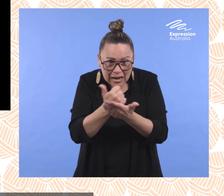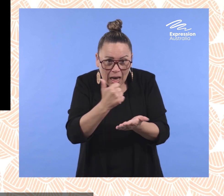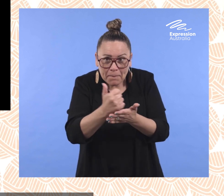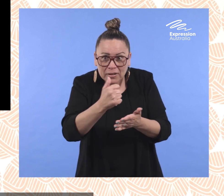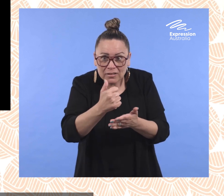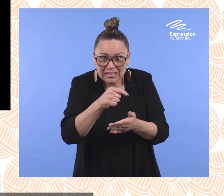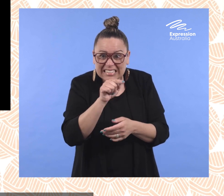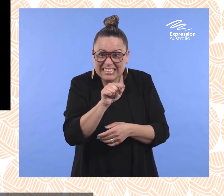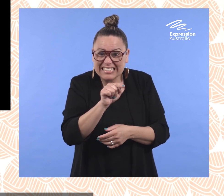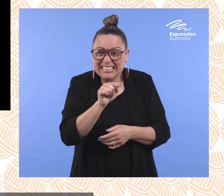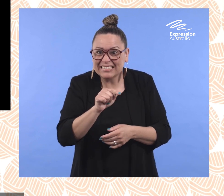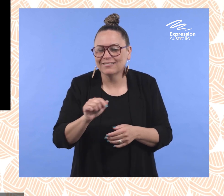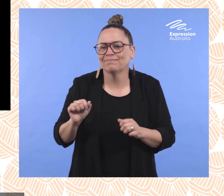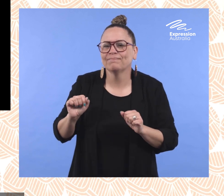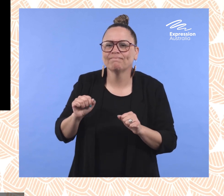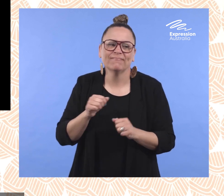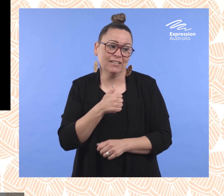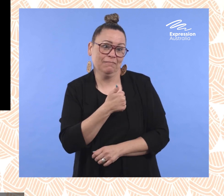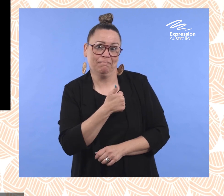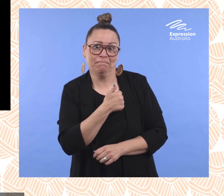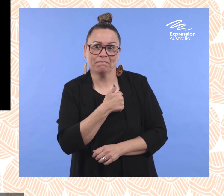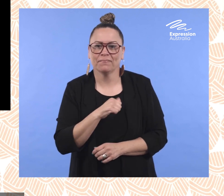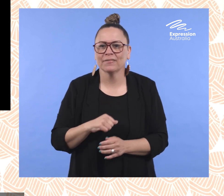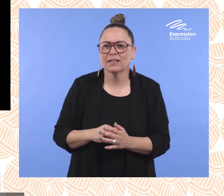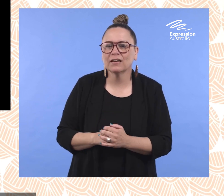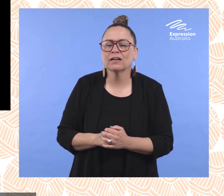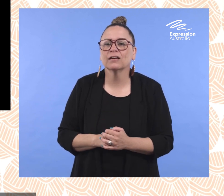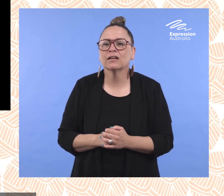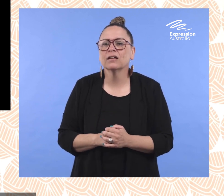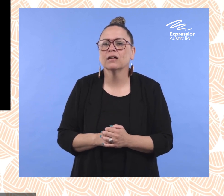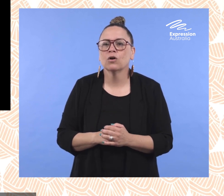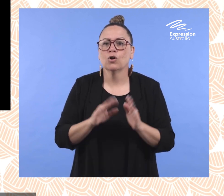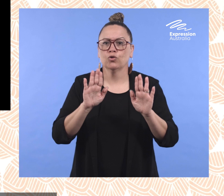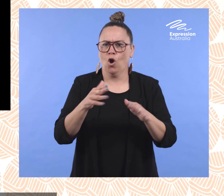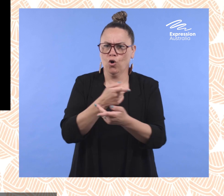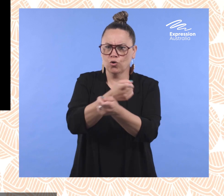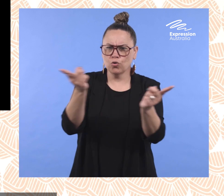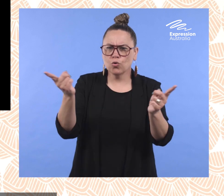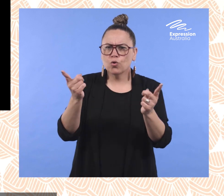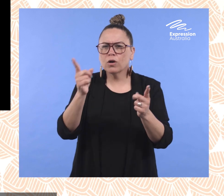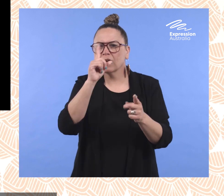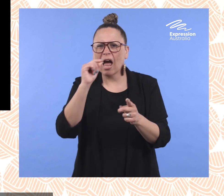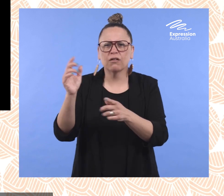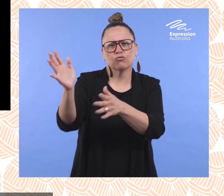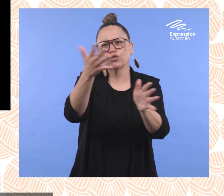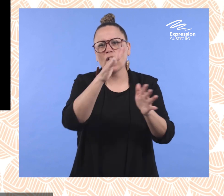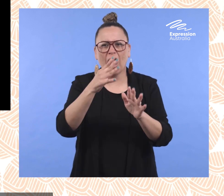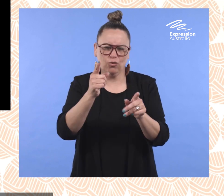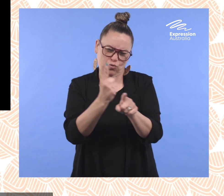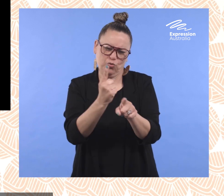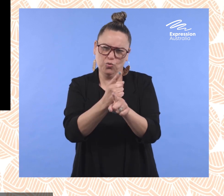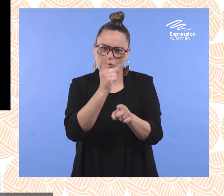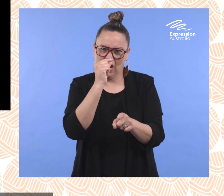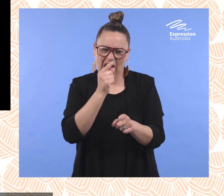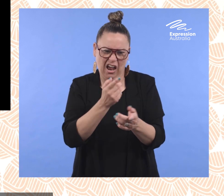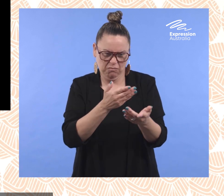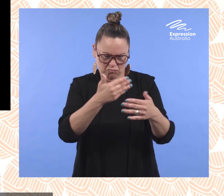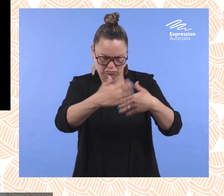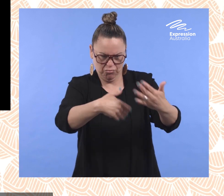numbers of participants come up. Yes. And feel free to have chat amongst yourselves as we